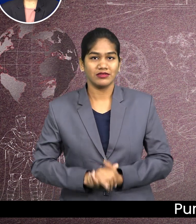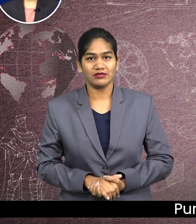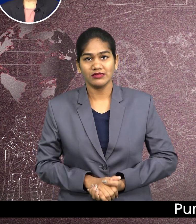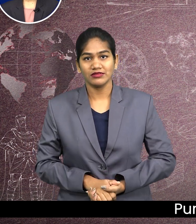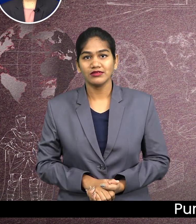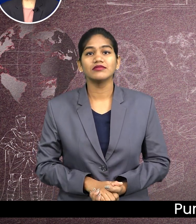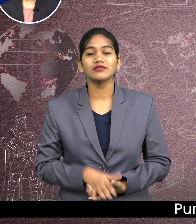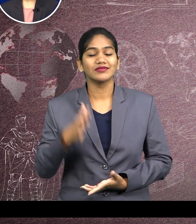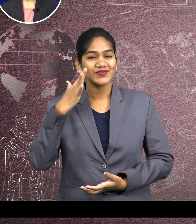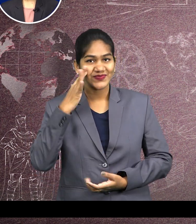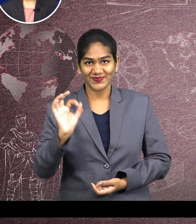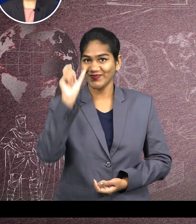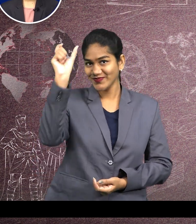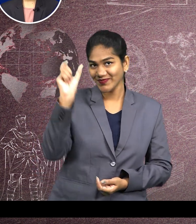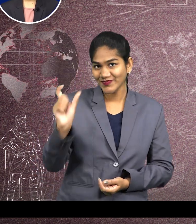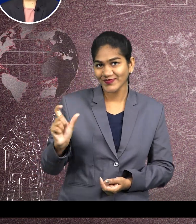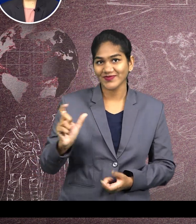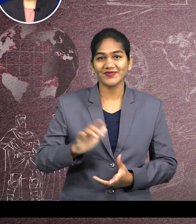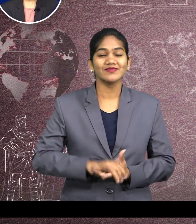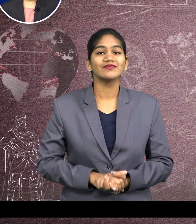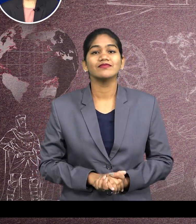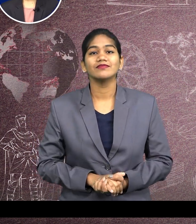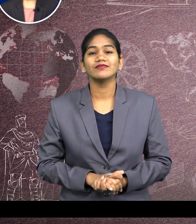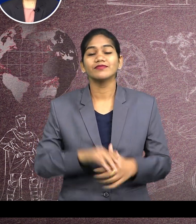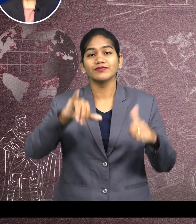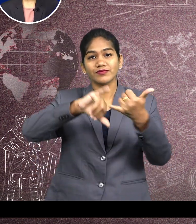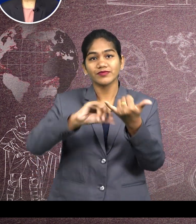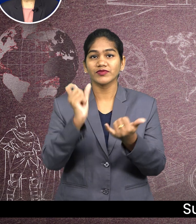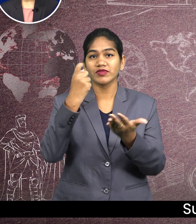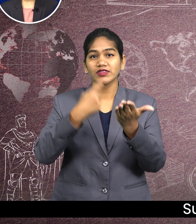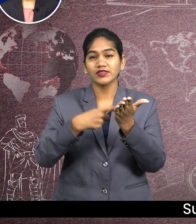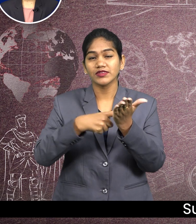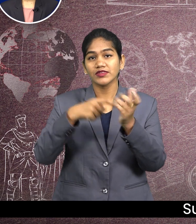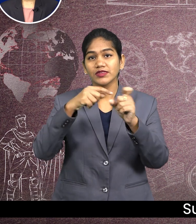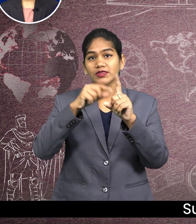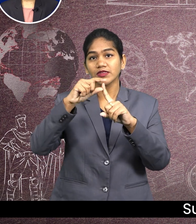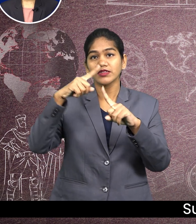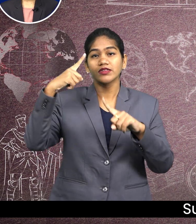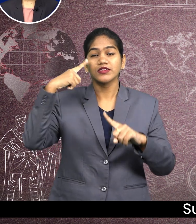key words, surreptitiously,